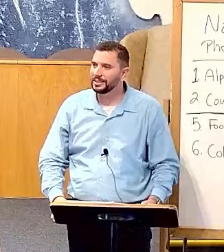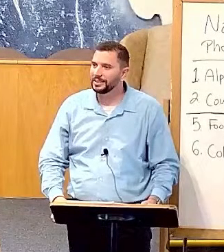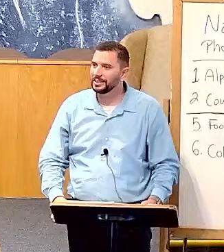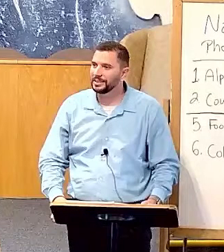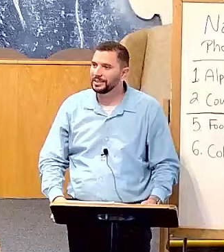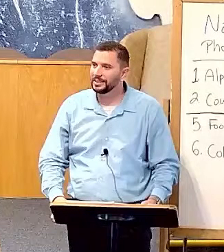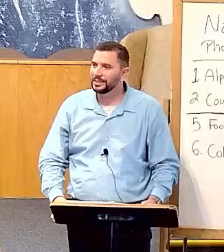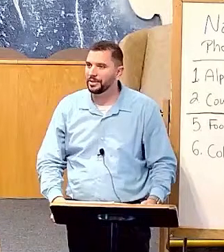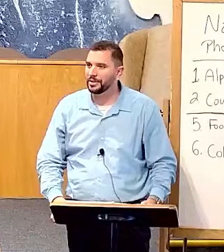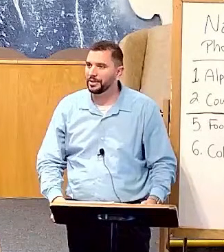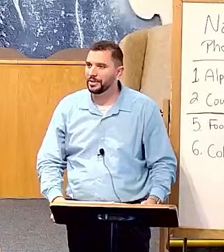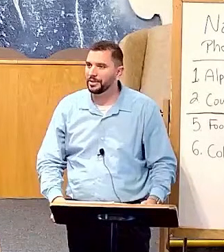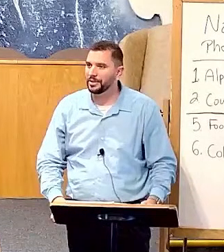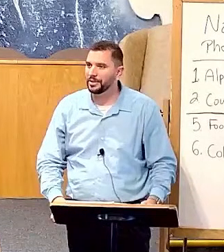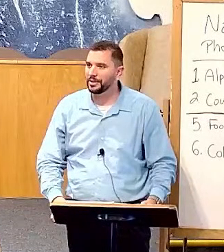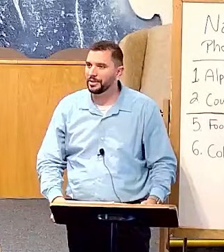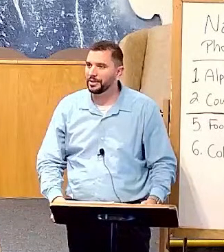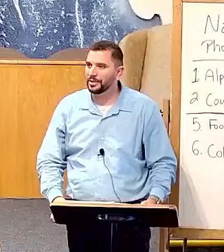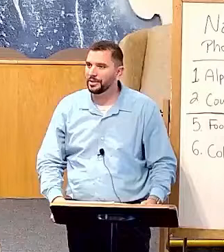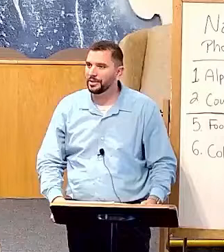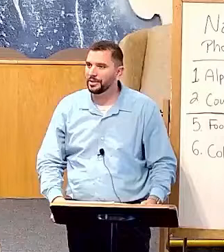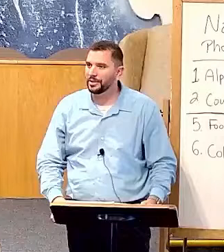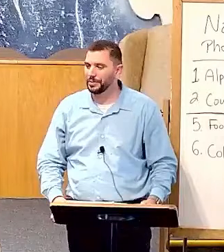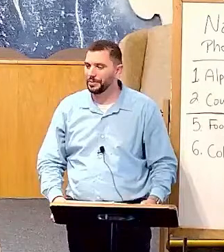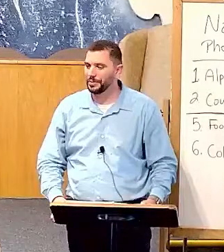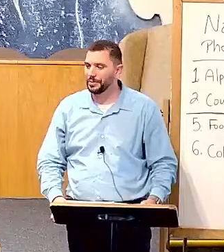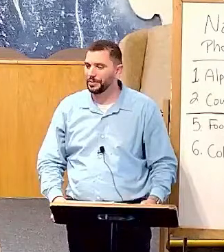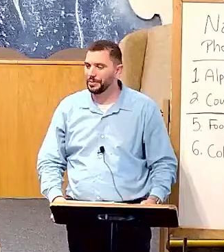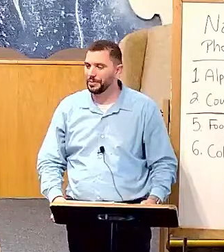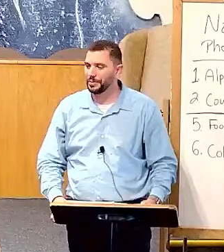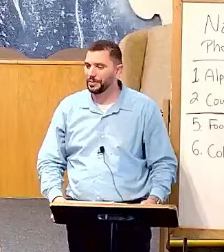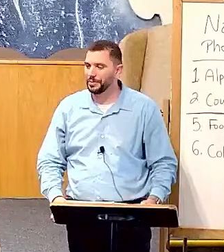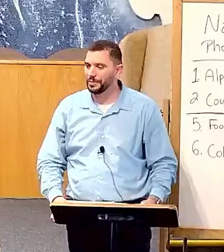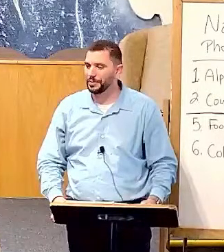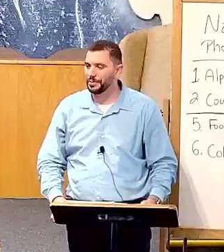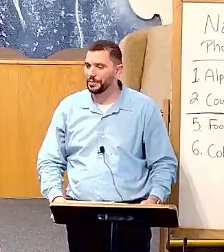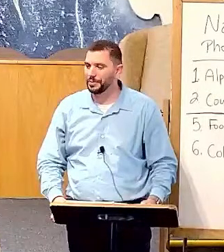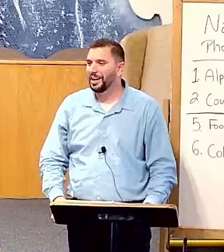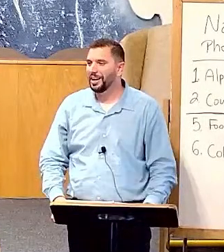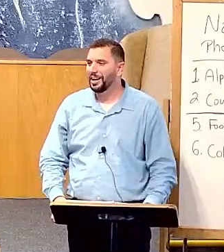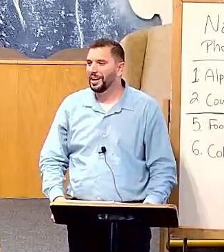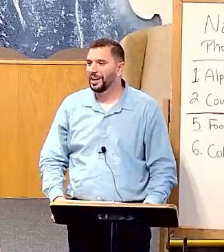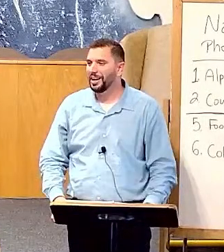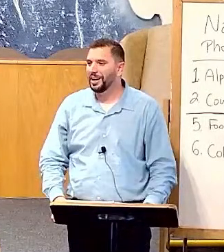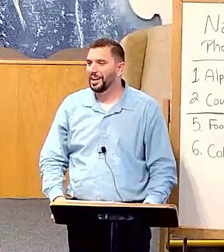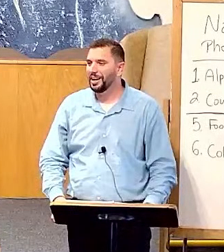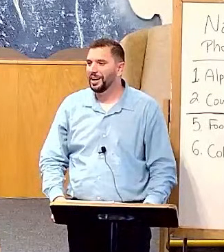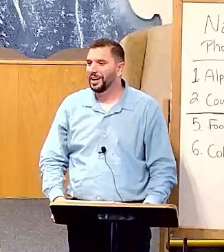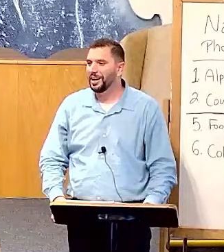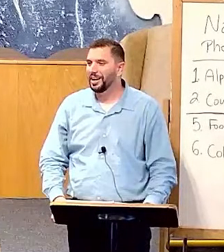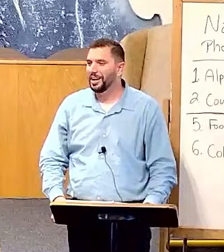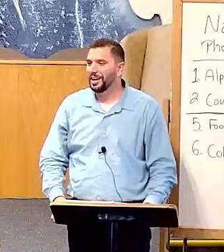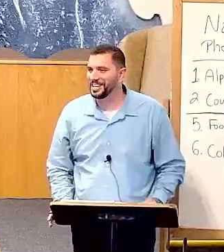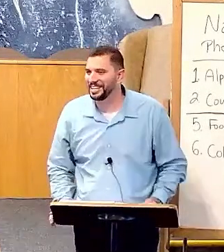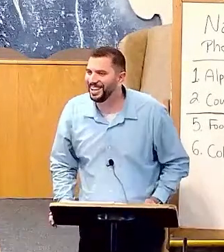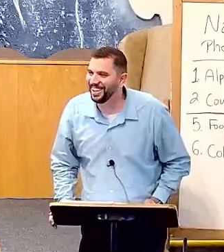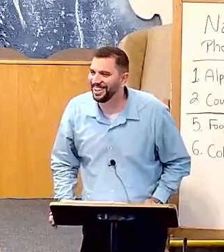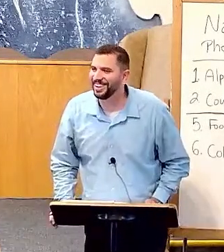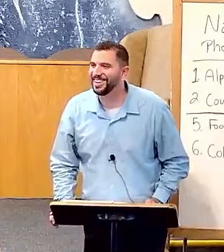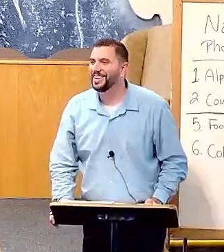Cody, and then Karina. All right. I was about to ask if you were deaf or not because you were signing.